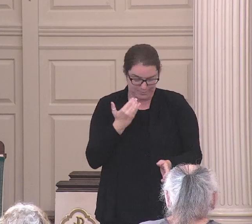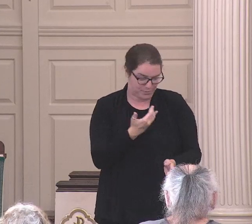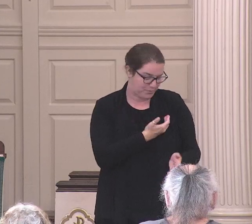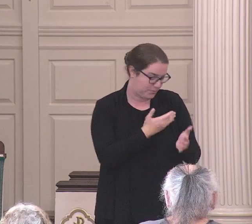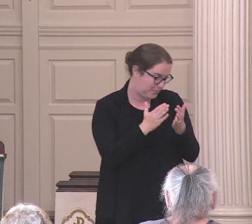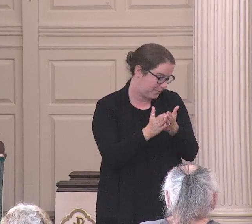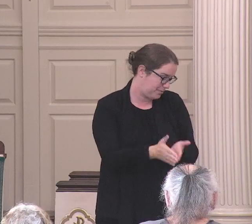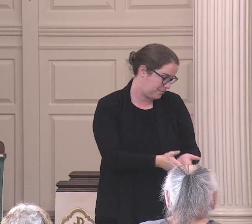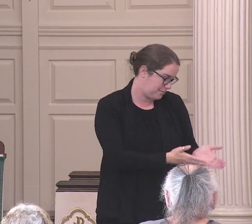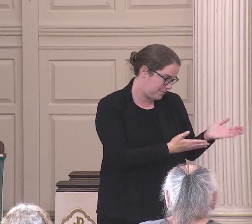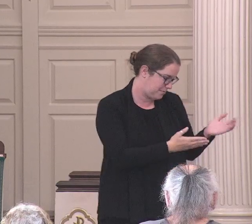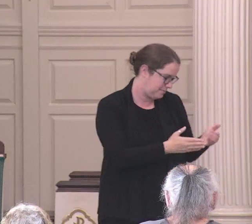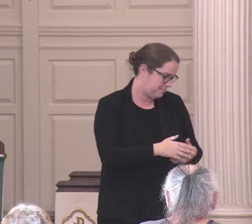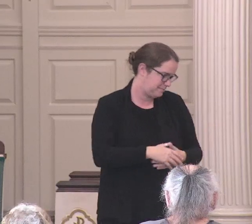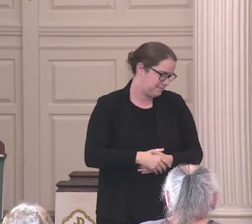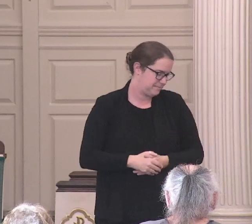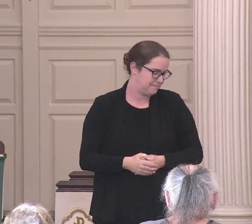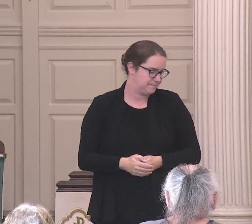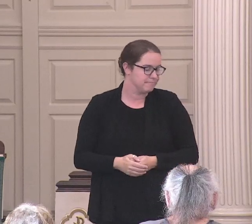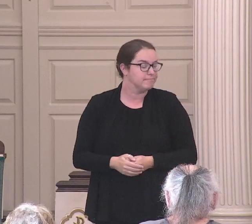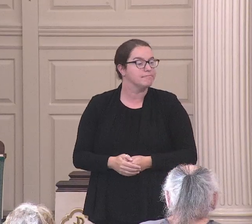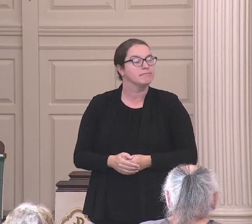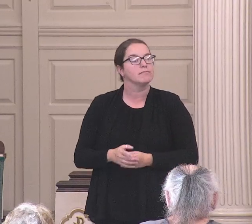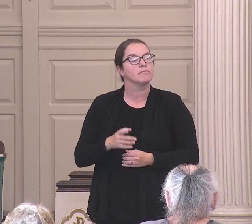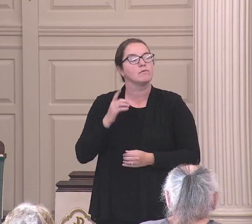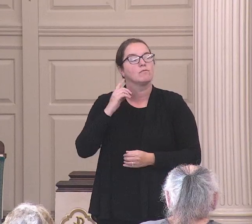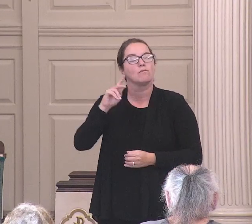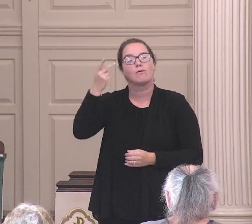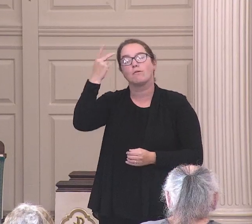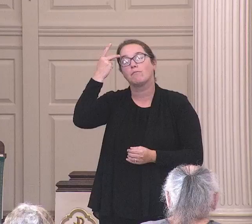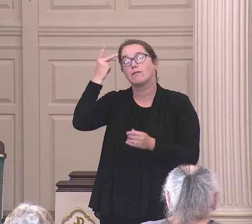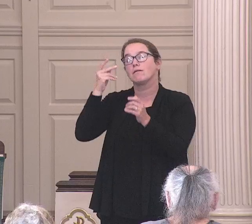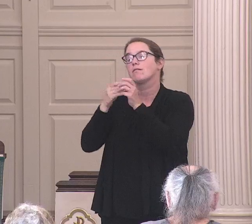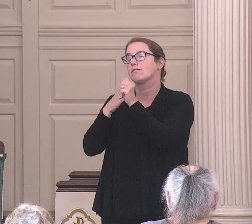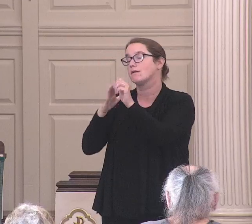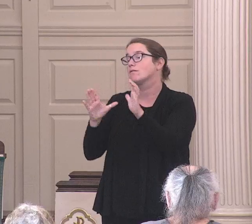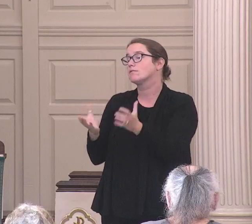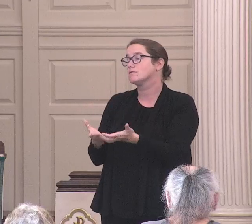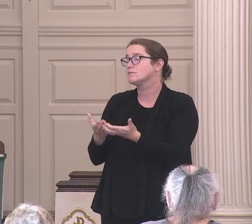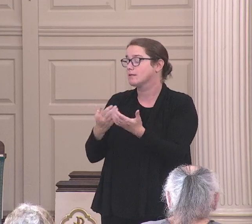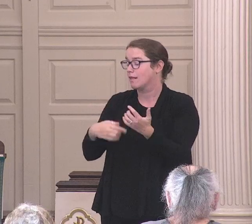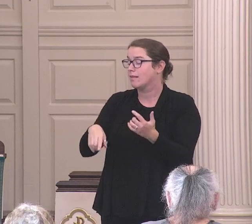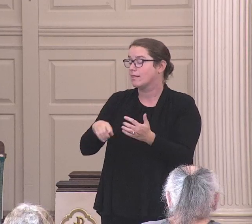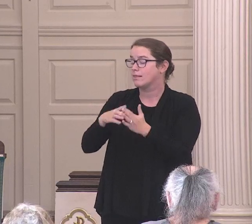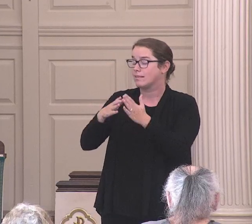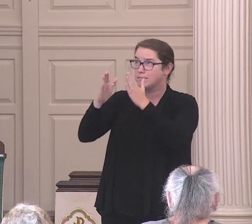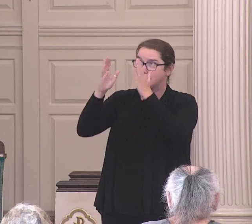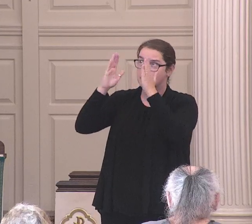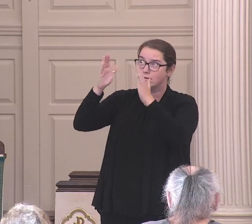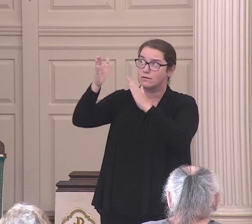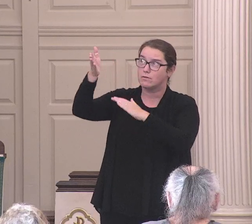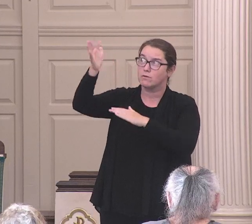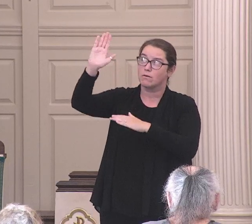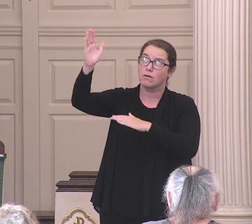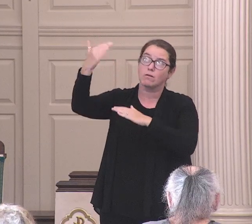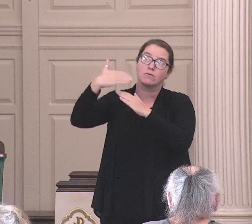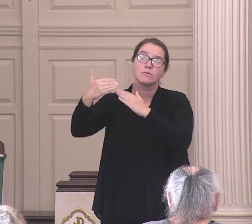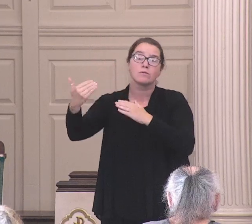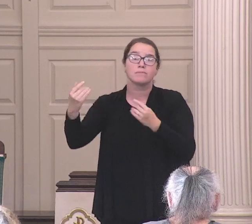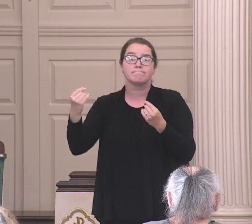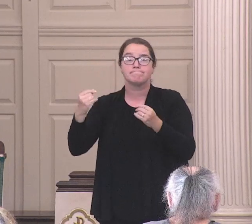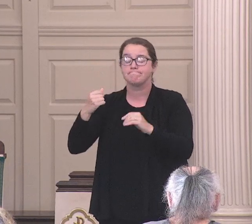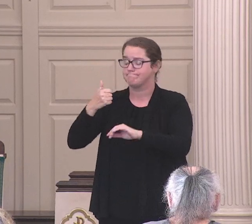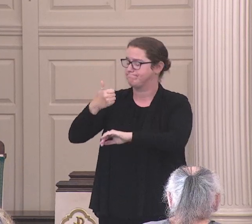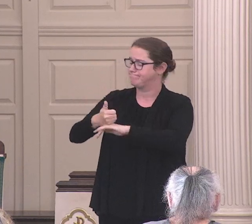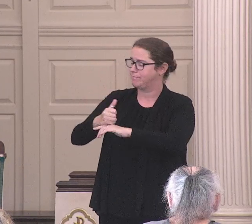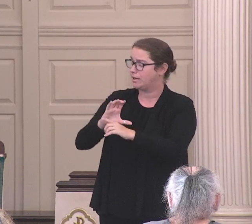prayer. For our political leaders, that they heed the calling of God to build a culture